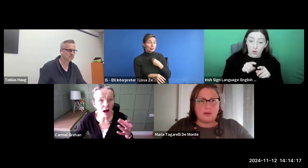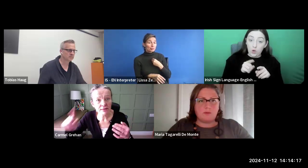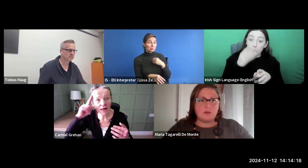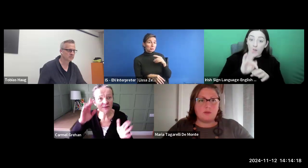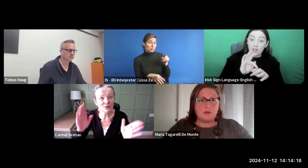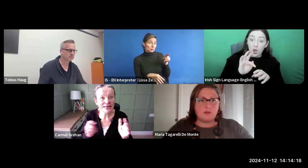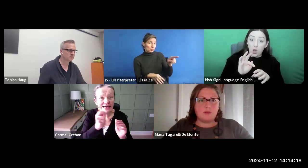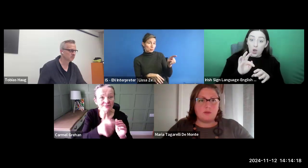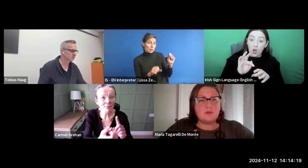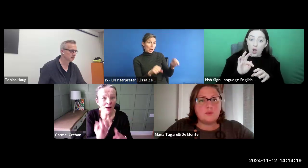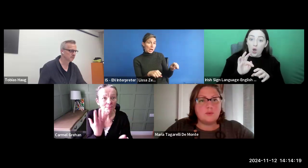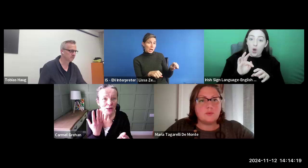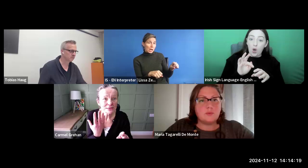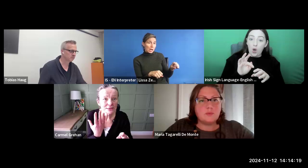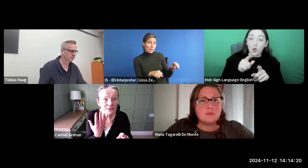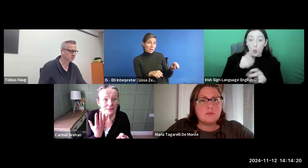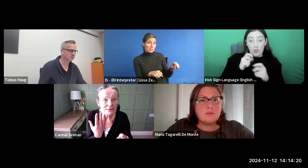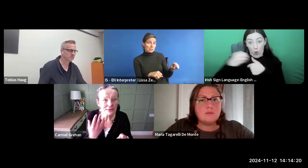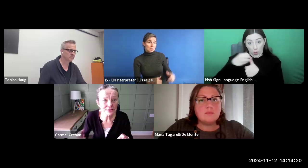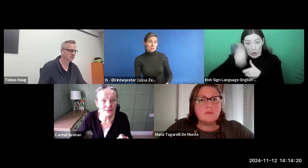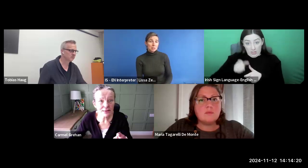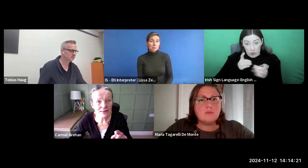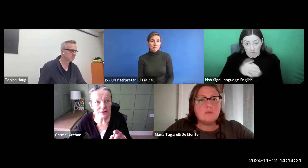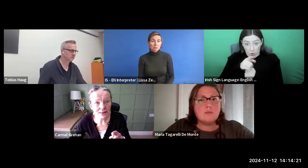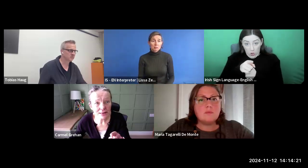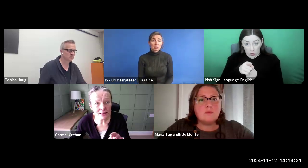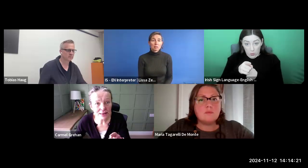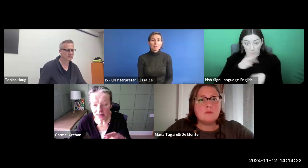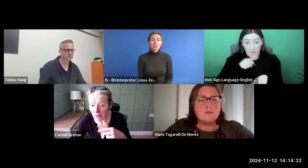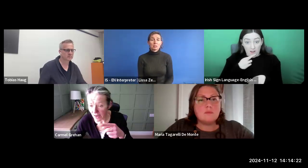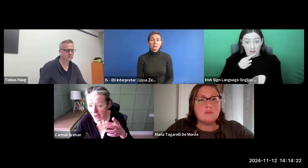you, whatever is more convenient to you.